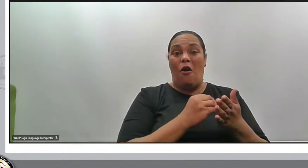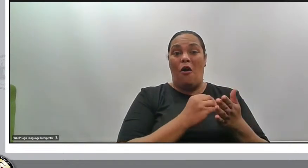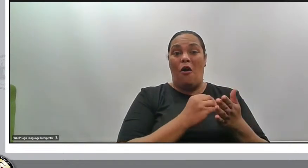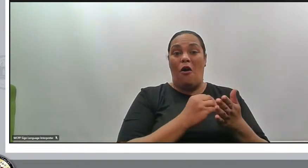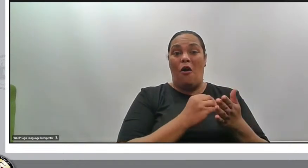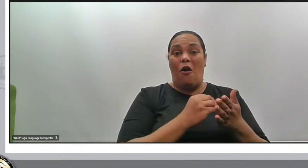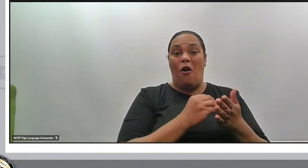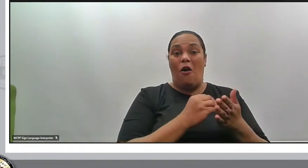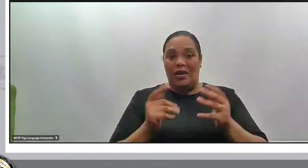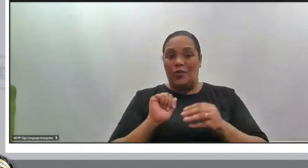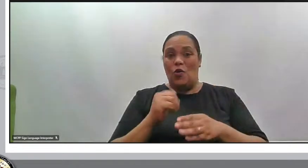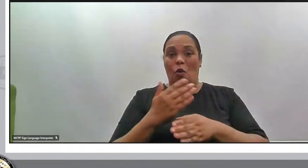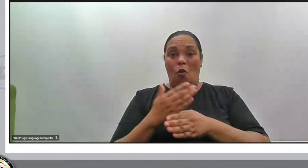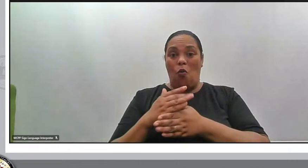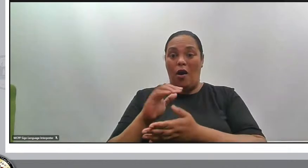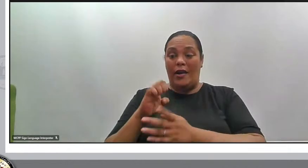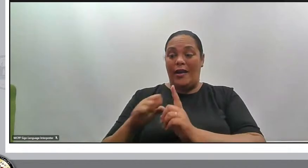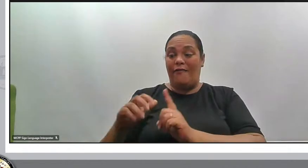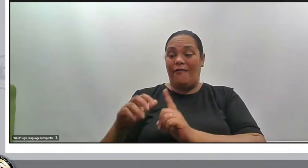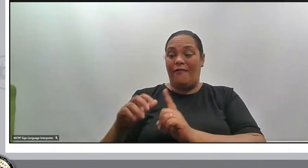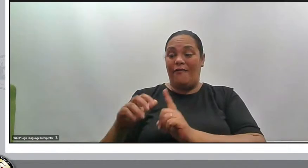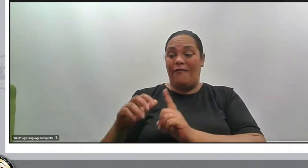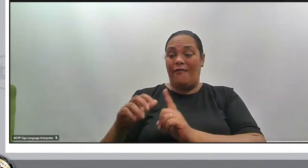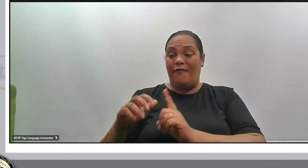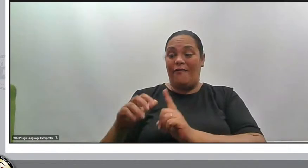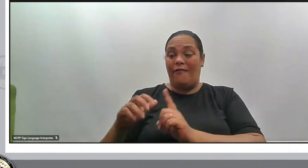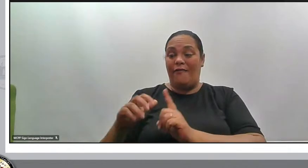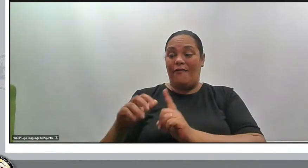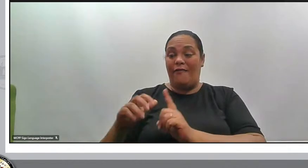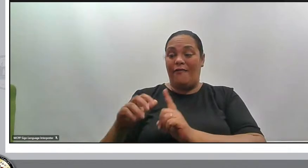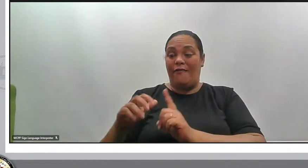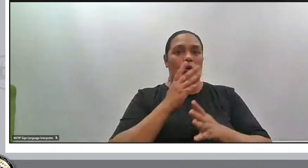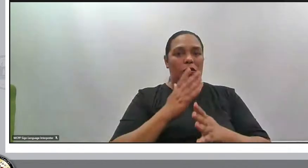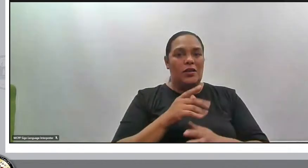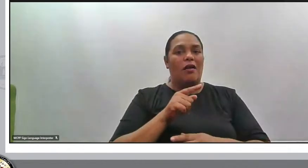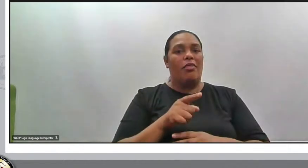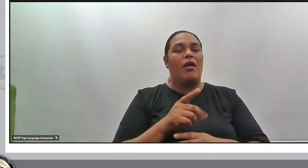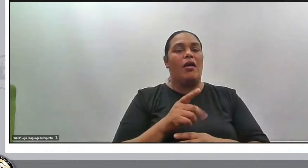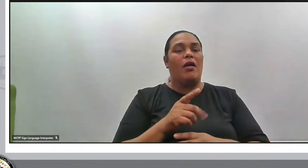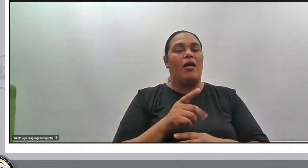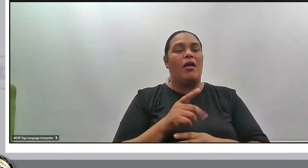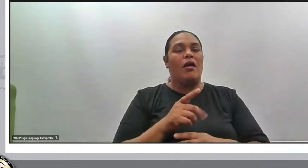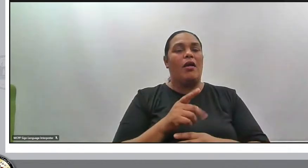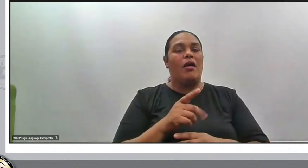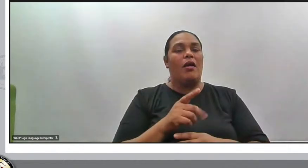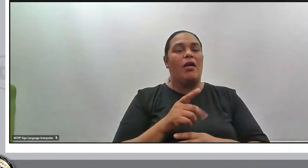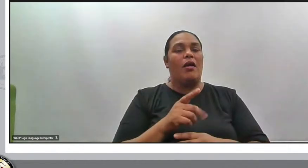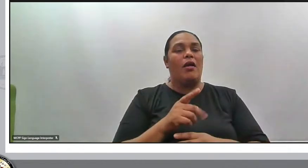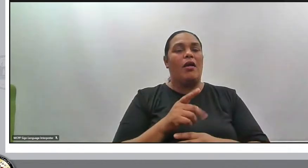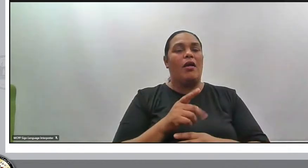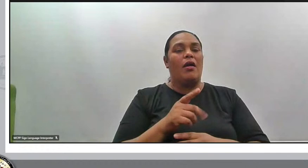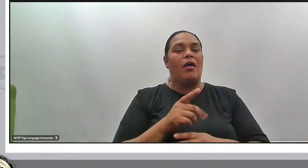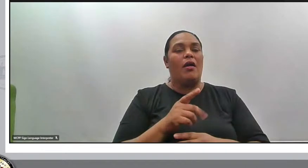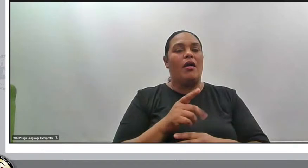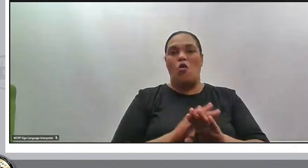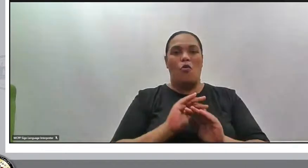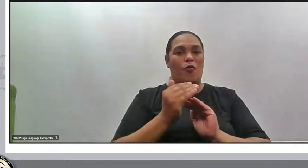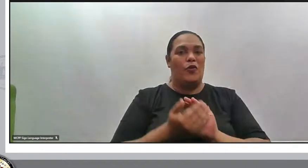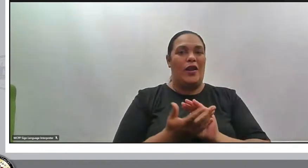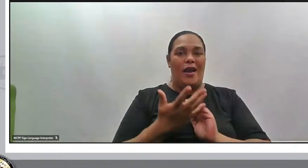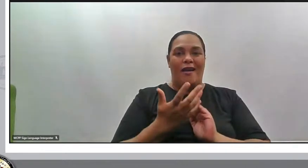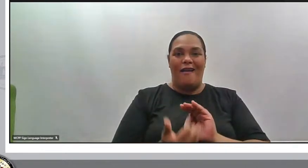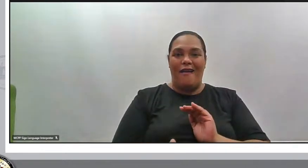the workstation or the endpoint or the laptop, these are all similar terms, now no longer had the protection of